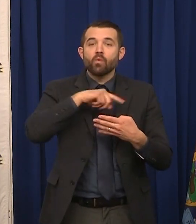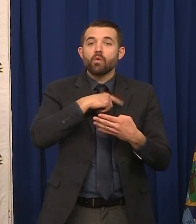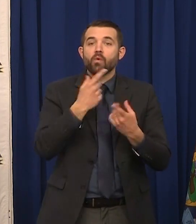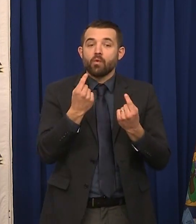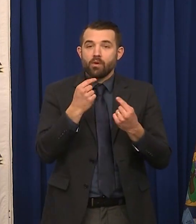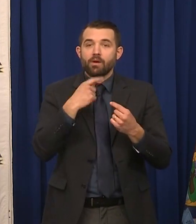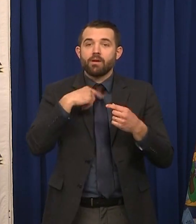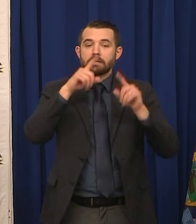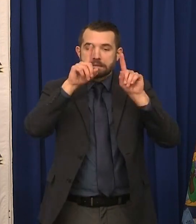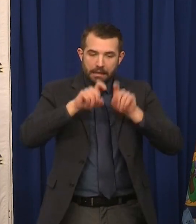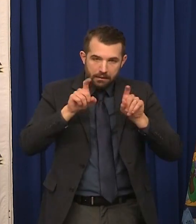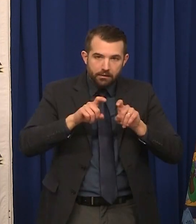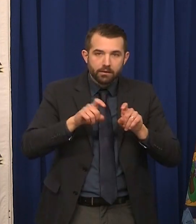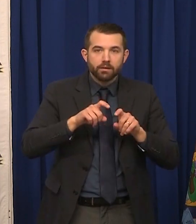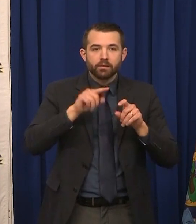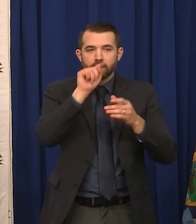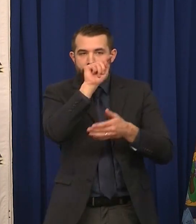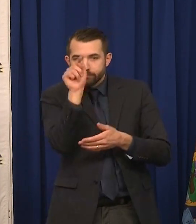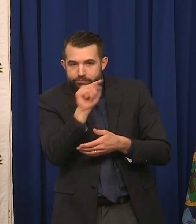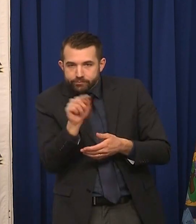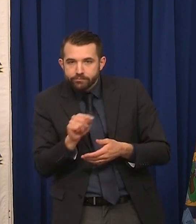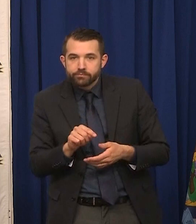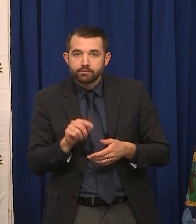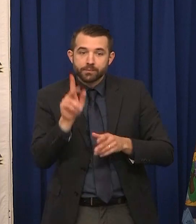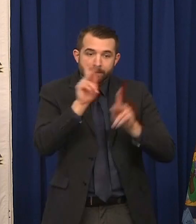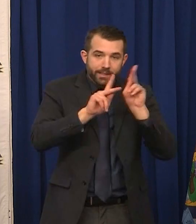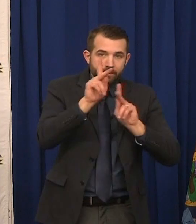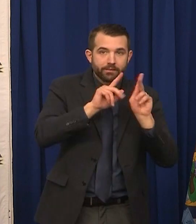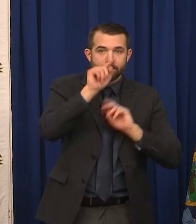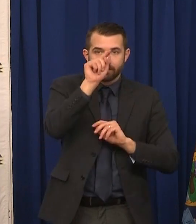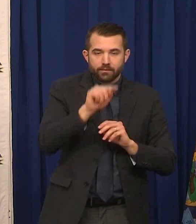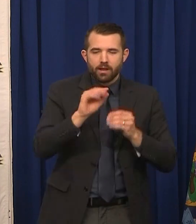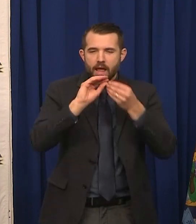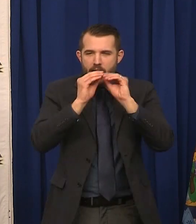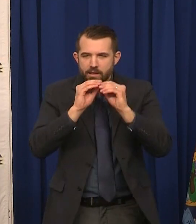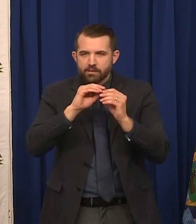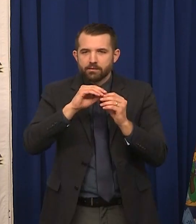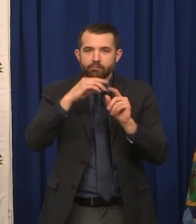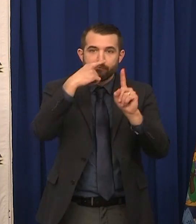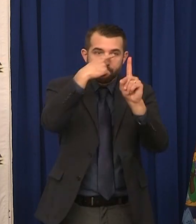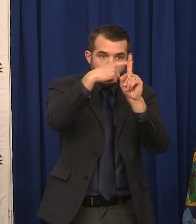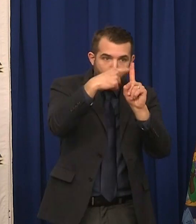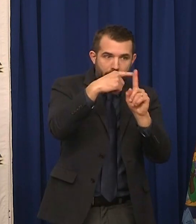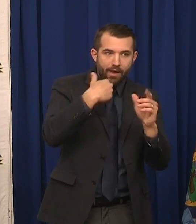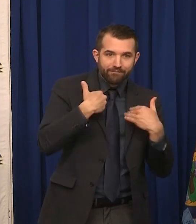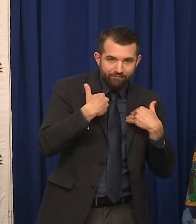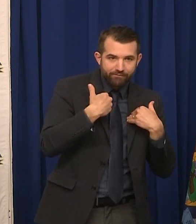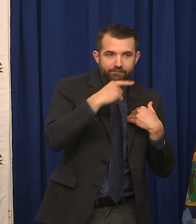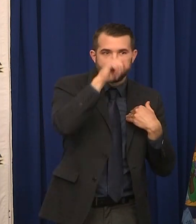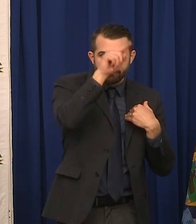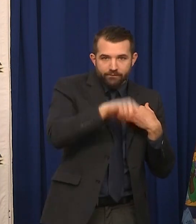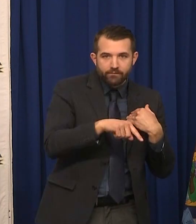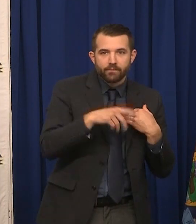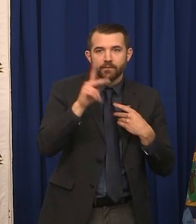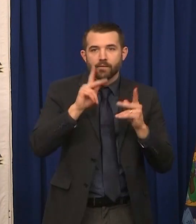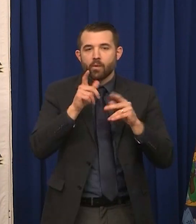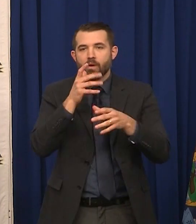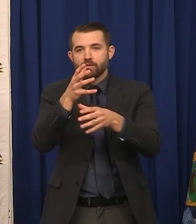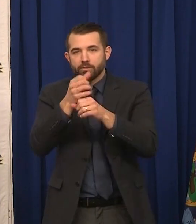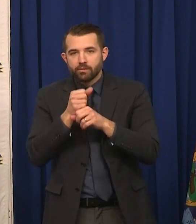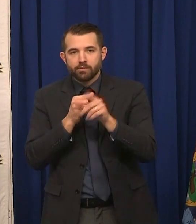individuals who have been positive. And what we get in that report is usually a name and a date of